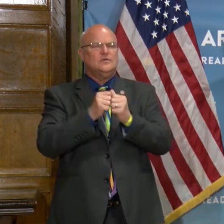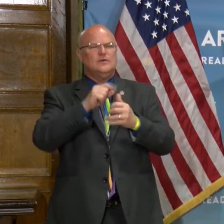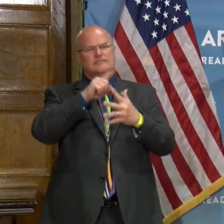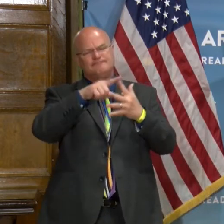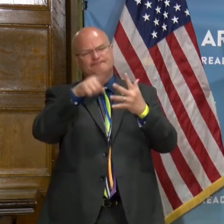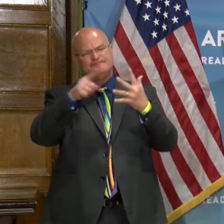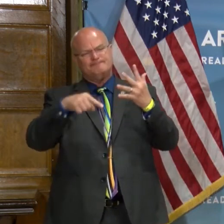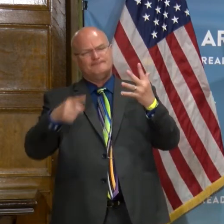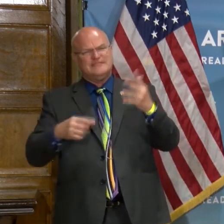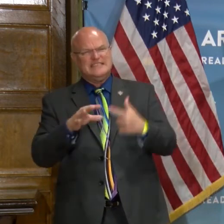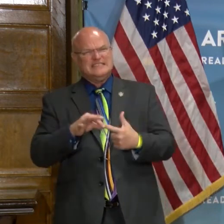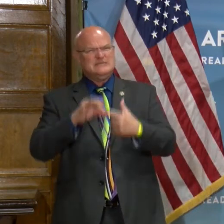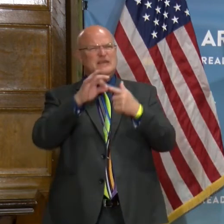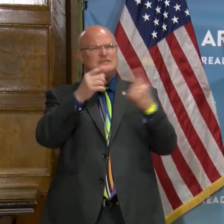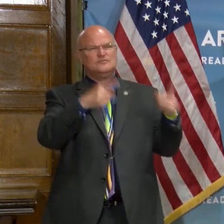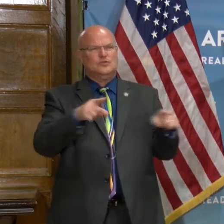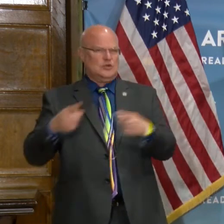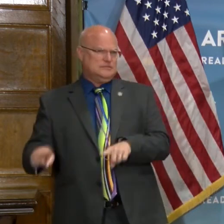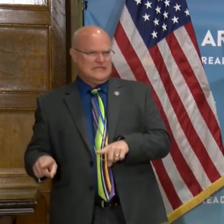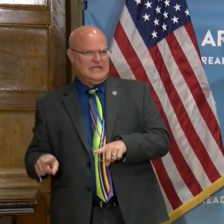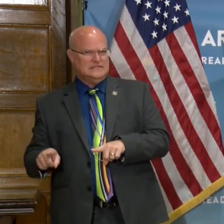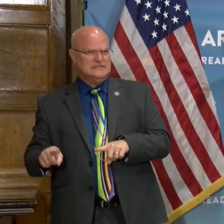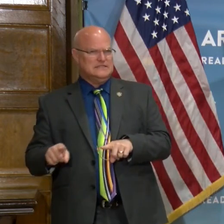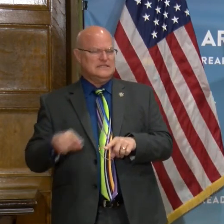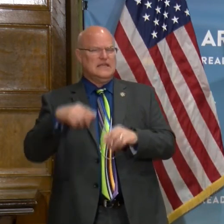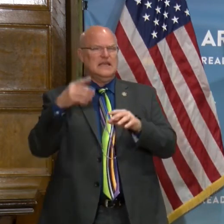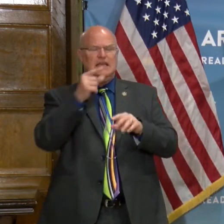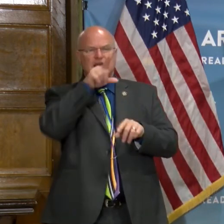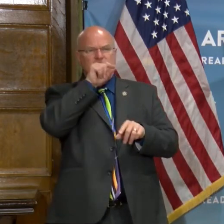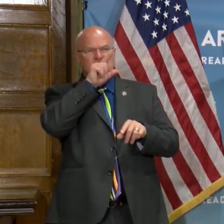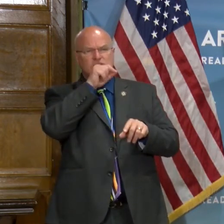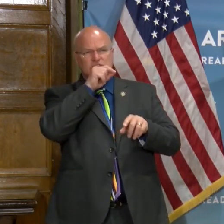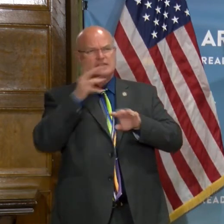these sort of special circumstances at